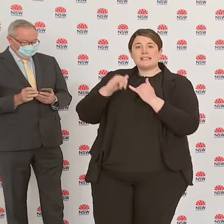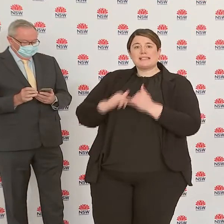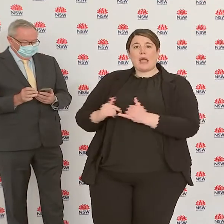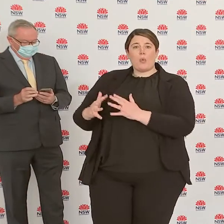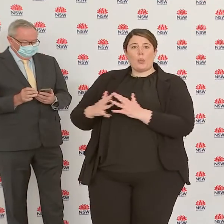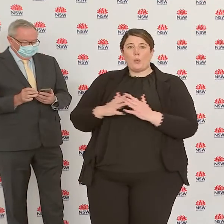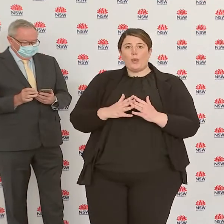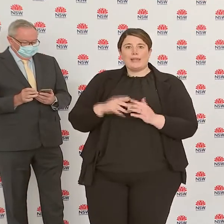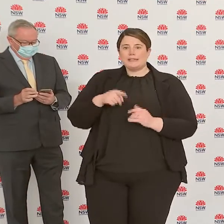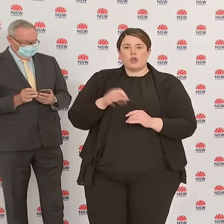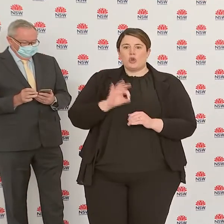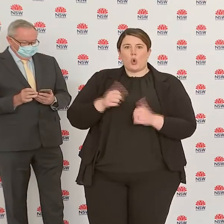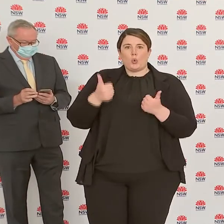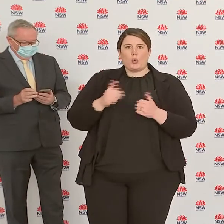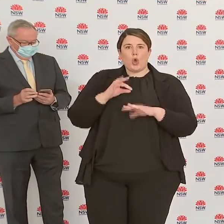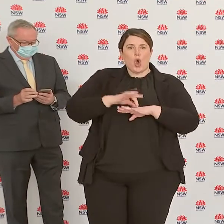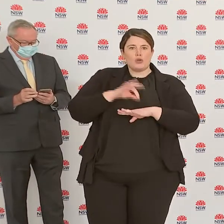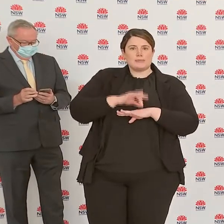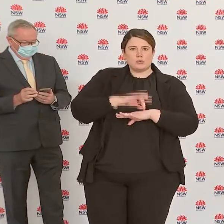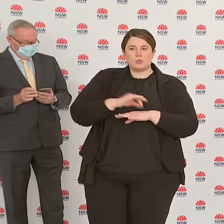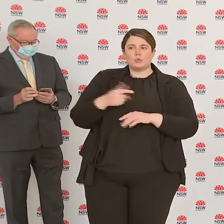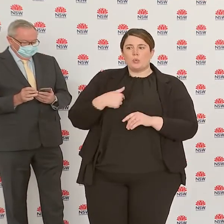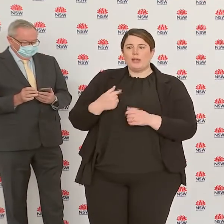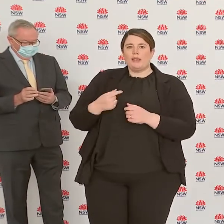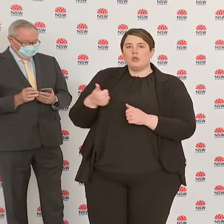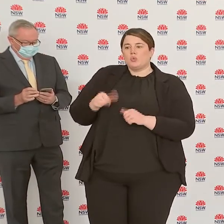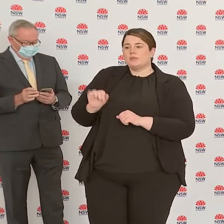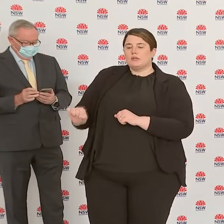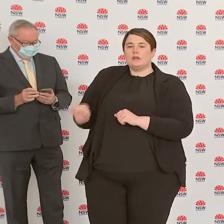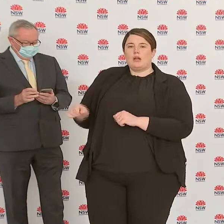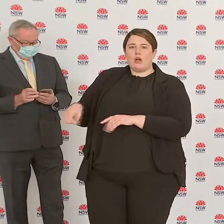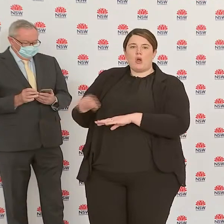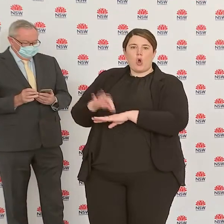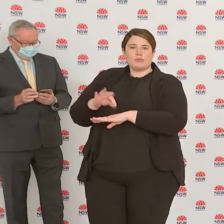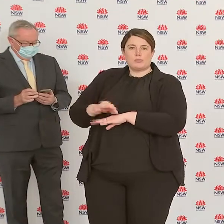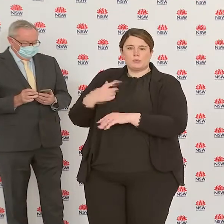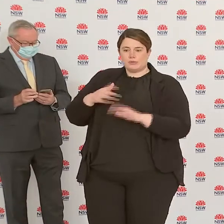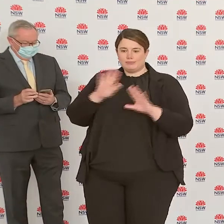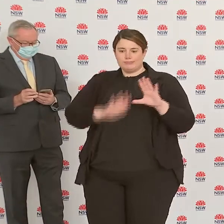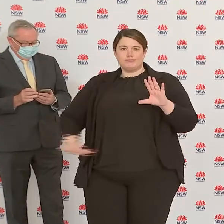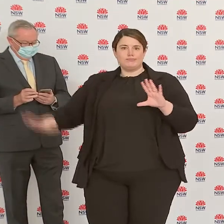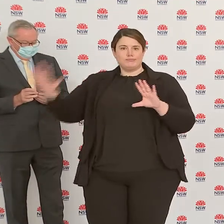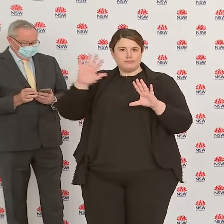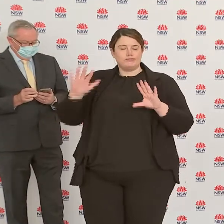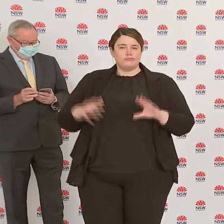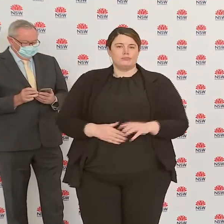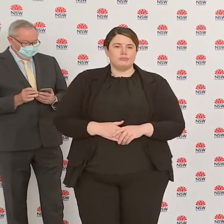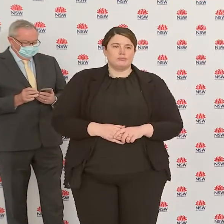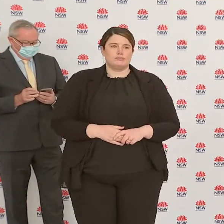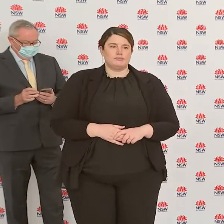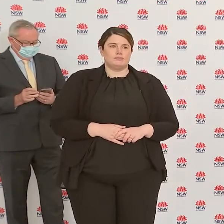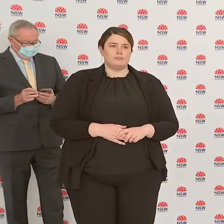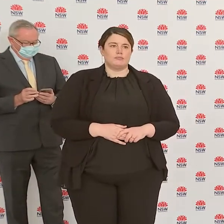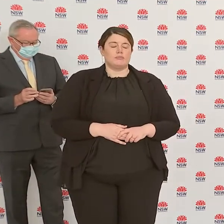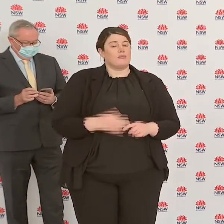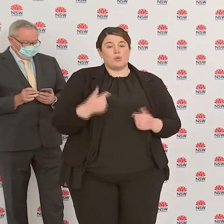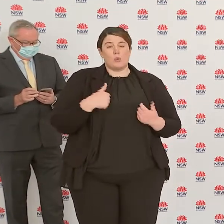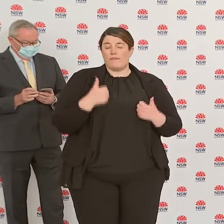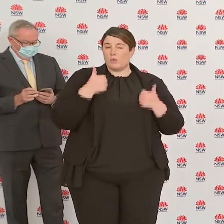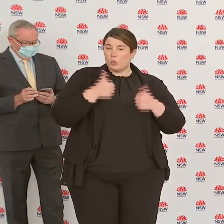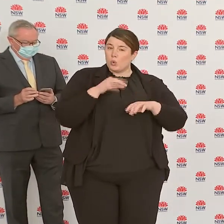we have excellent public health units and health facilities up and down the South Coast and the North Coast. We